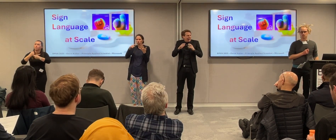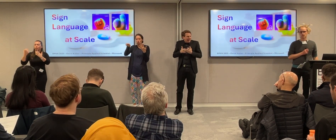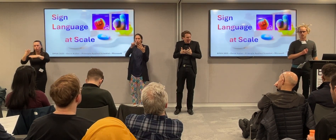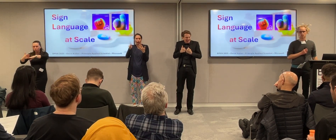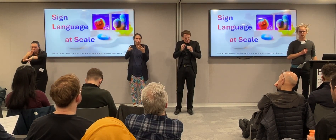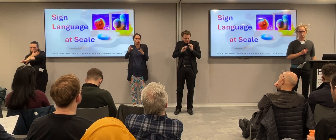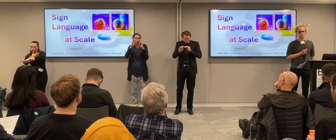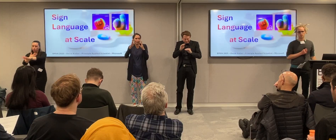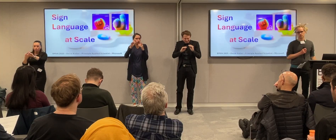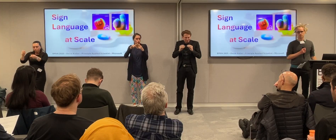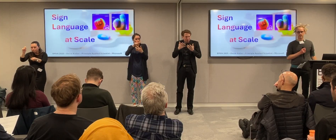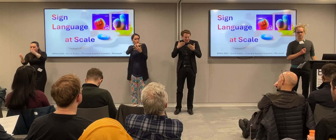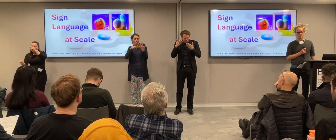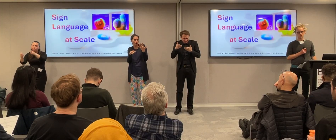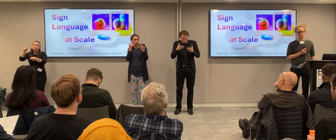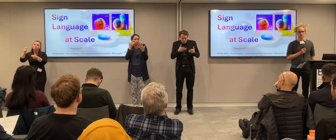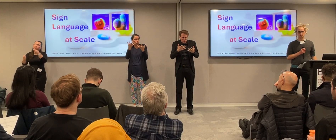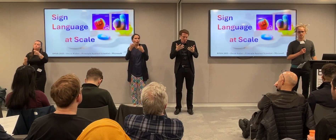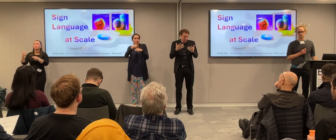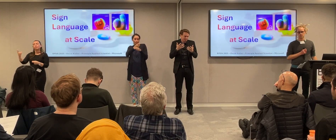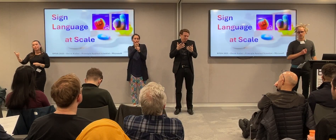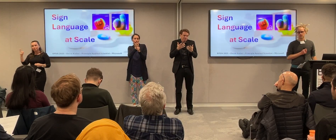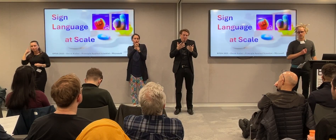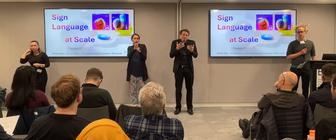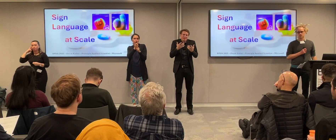attention to when you want to create such a